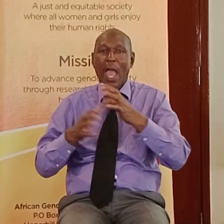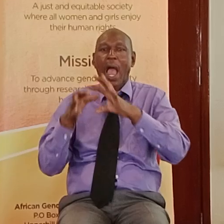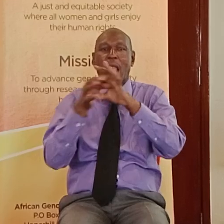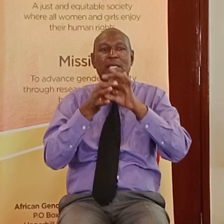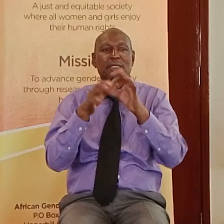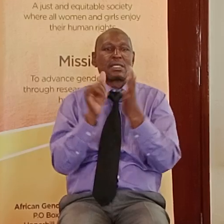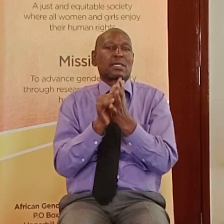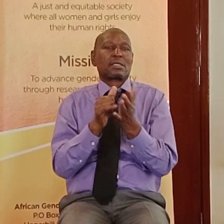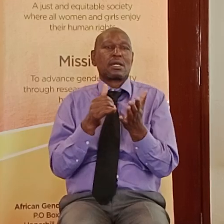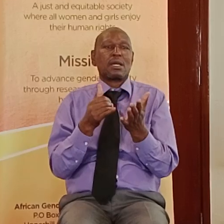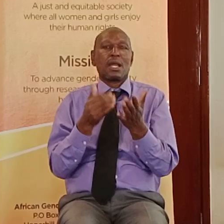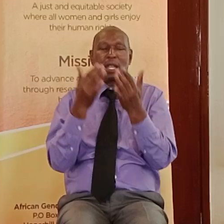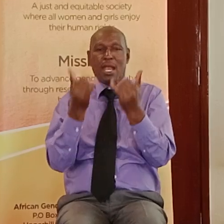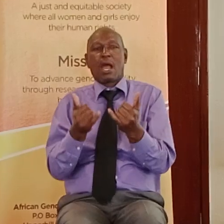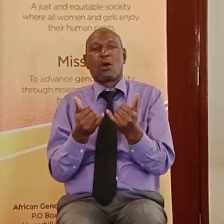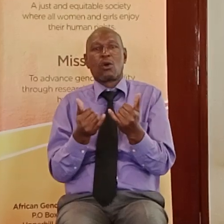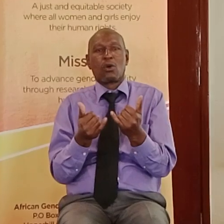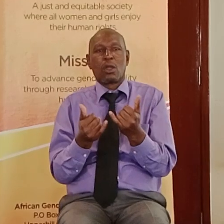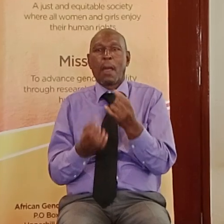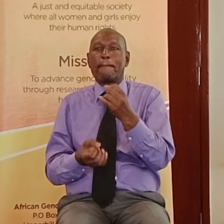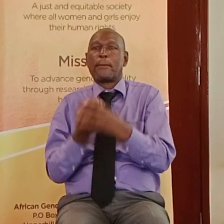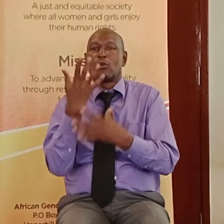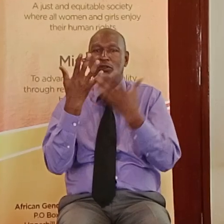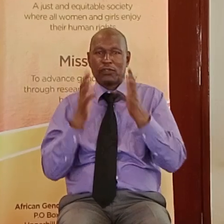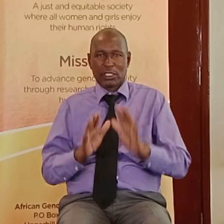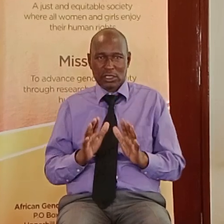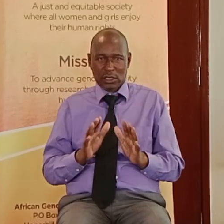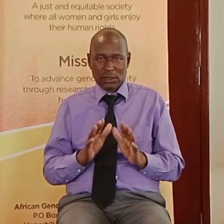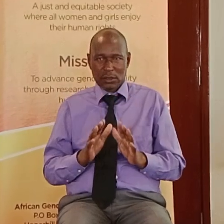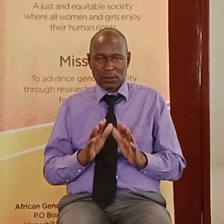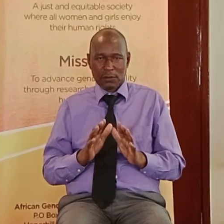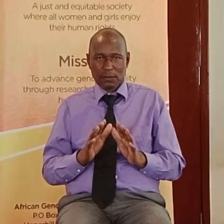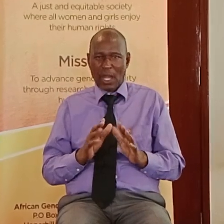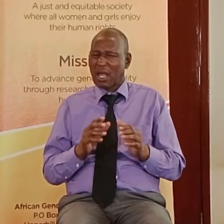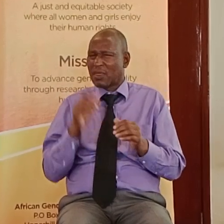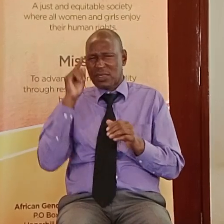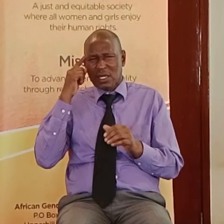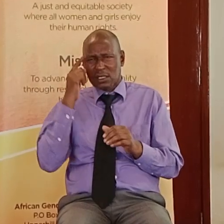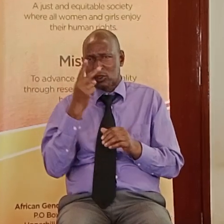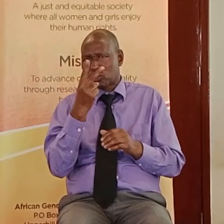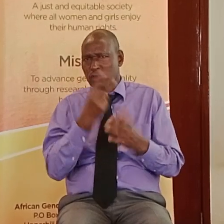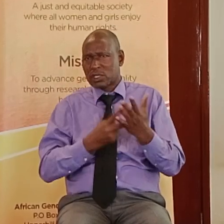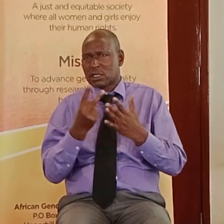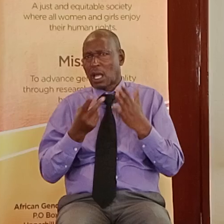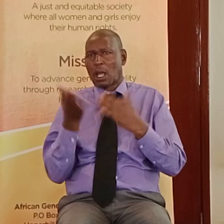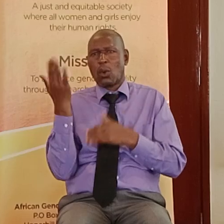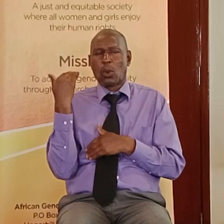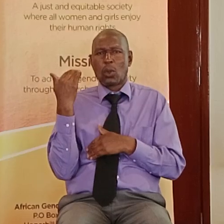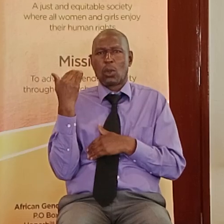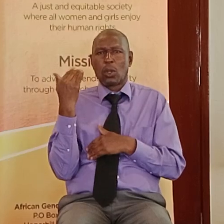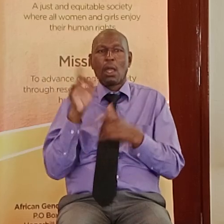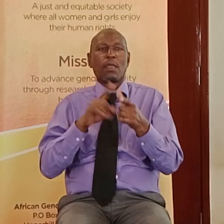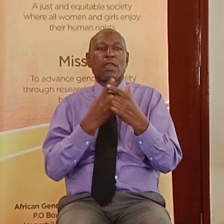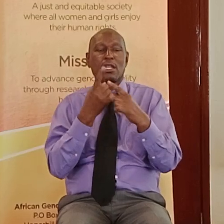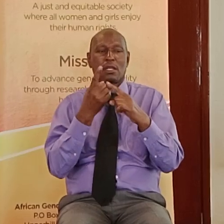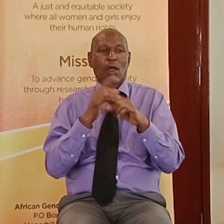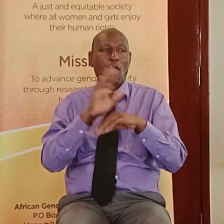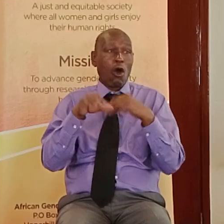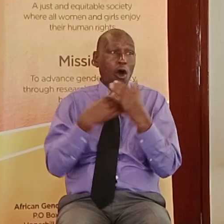that has already been established. I think it was 2 weeks ago or a week ago. Then all of us now will